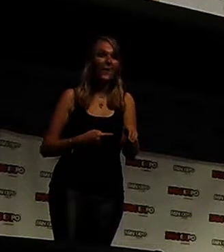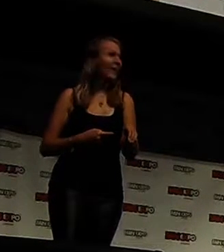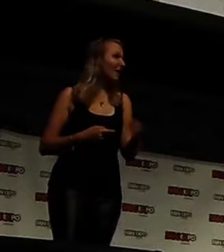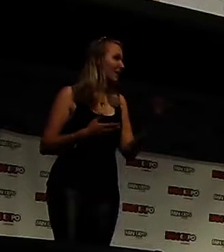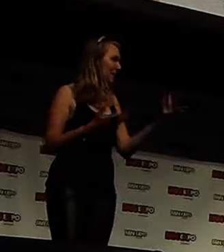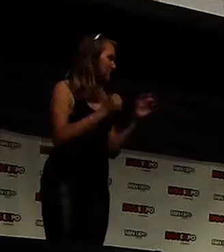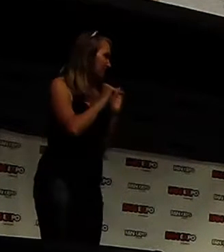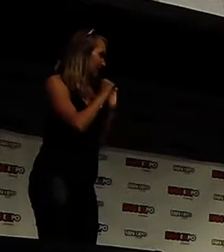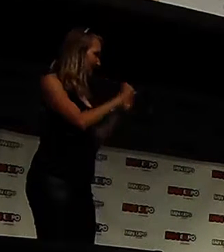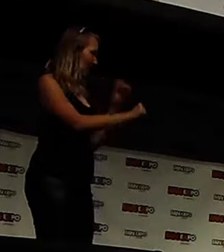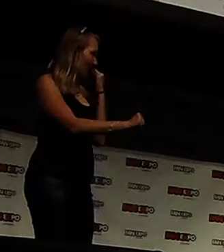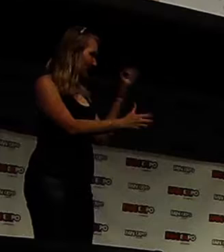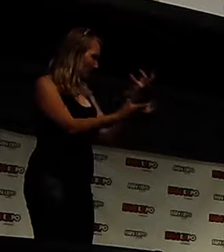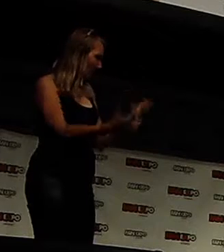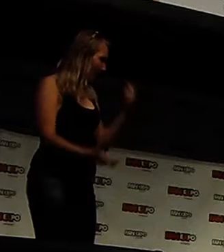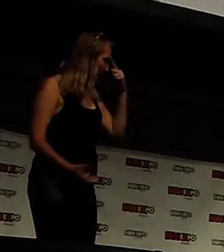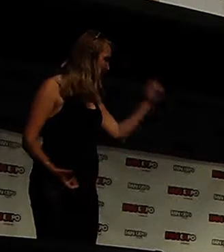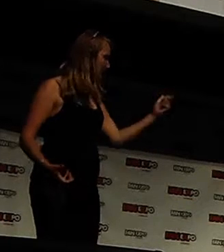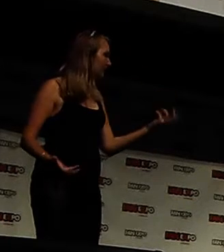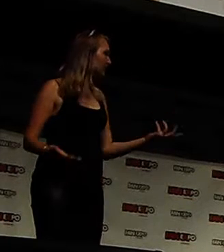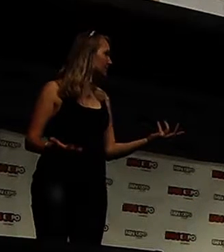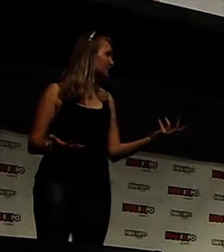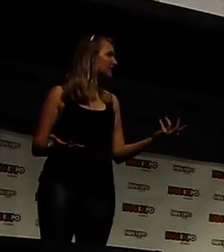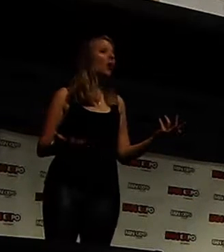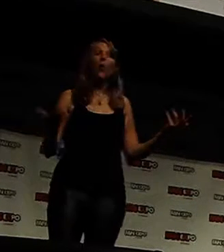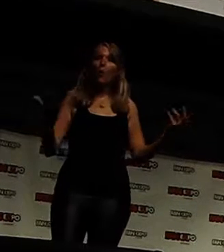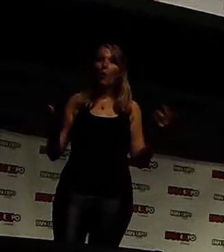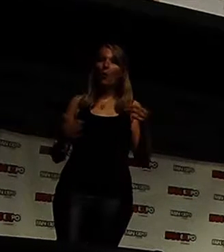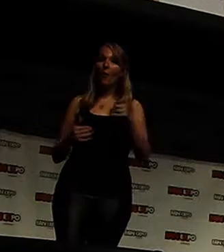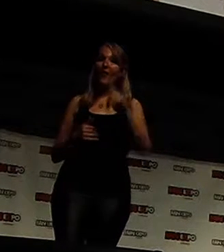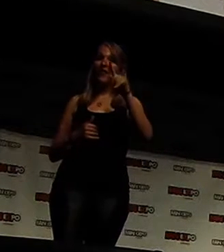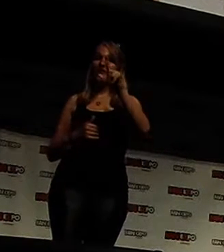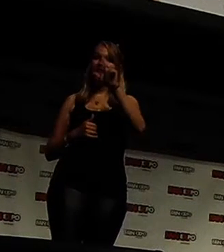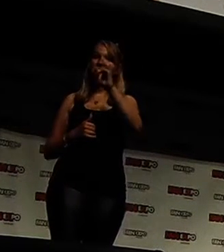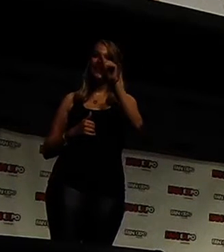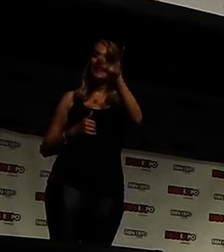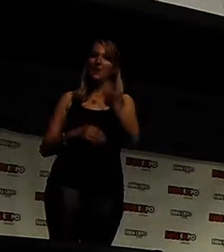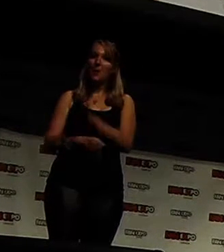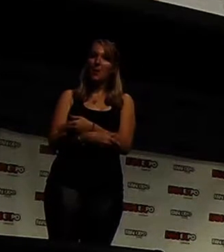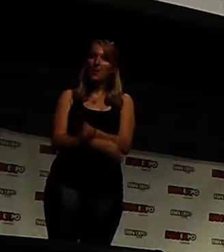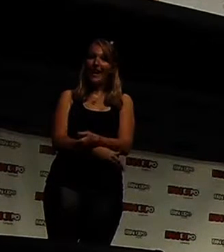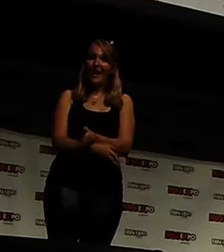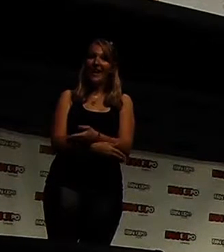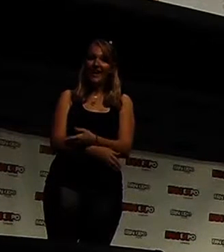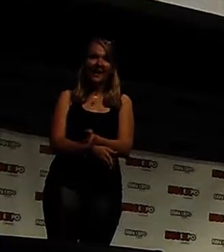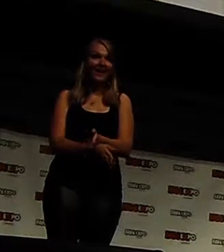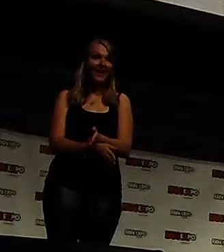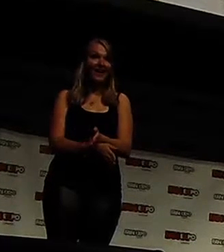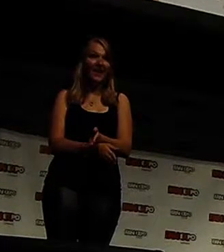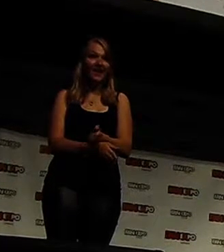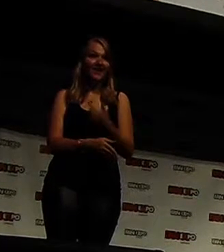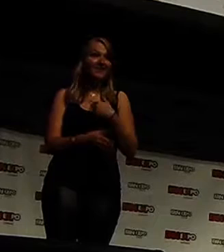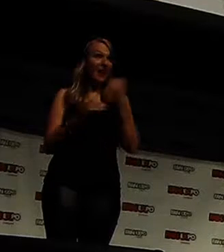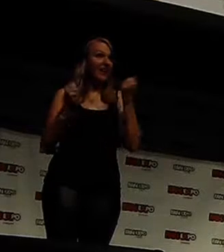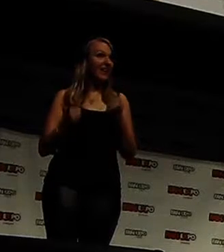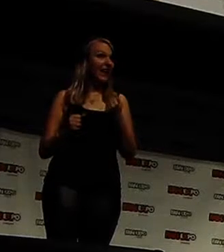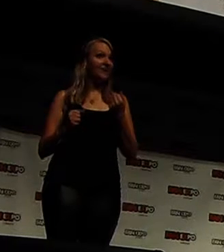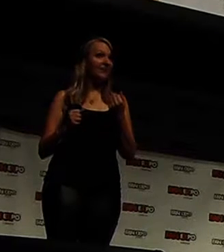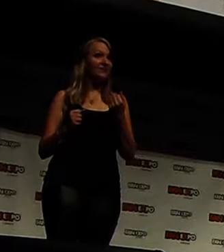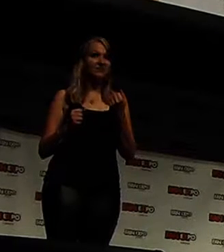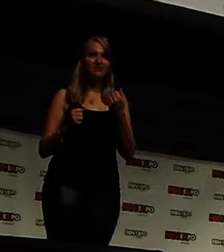keep going if you like. Actually, I want to play the Little Mermaid. There we go. Yes, I can also do with that. Yeah.